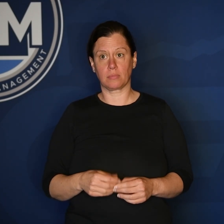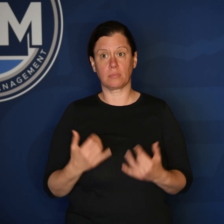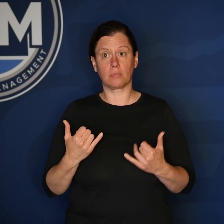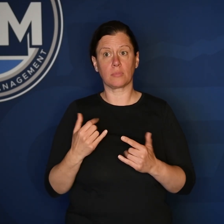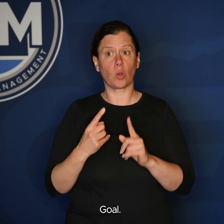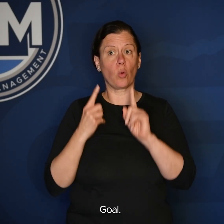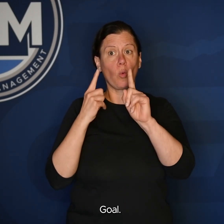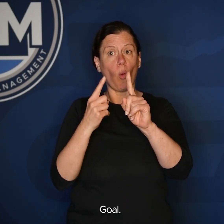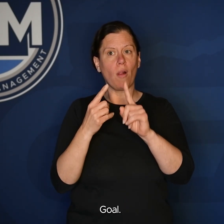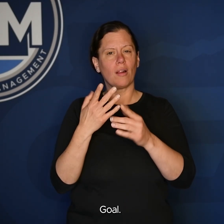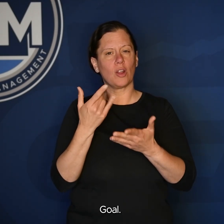Goal.